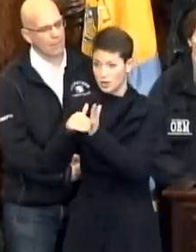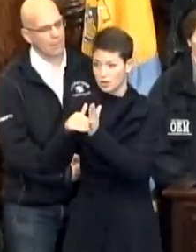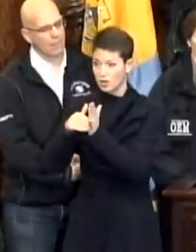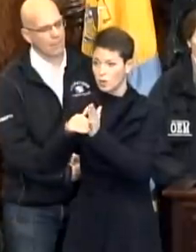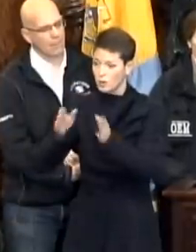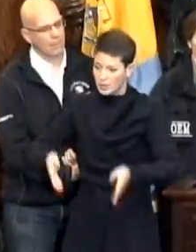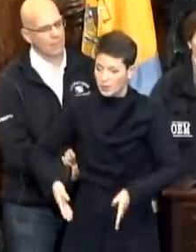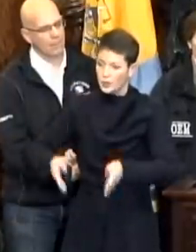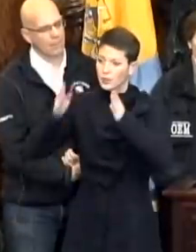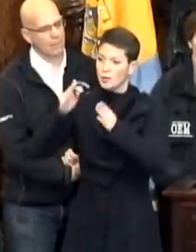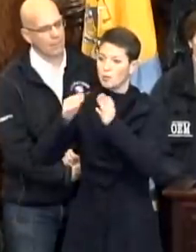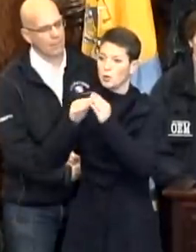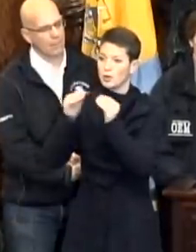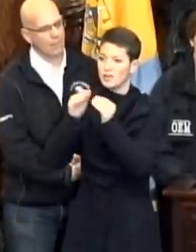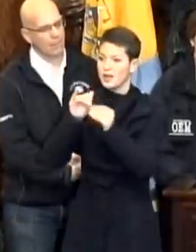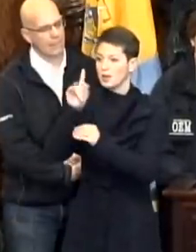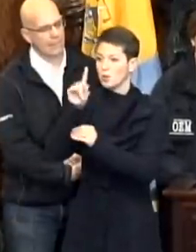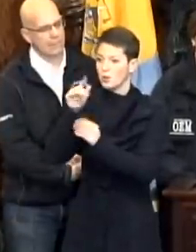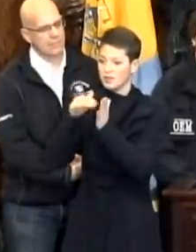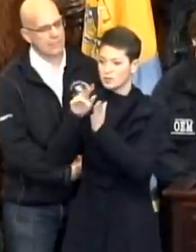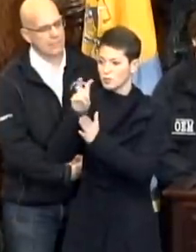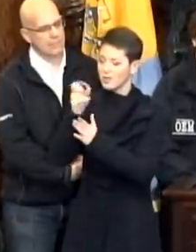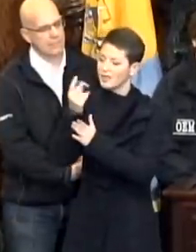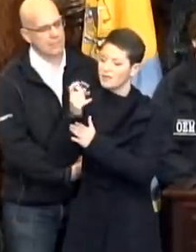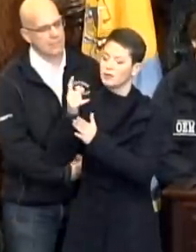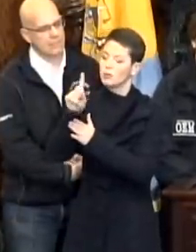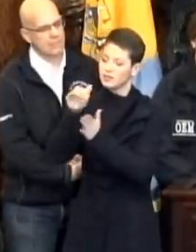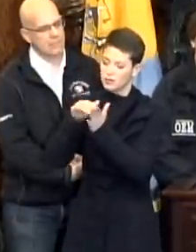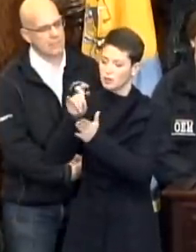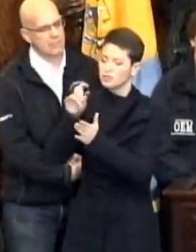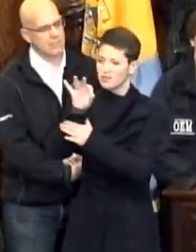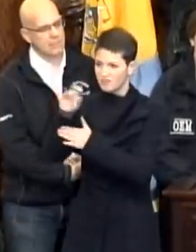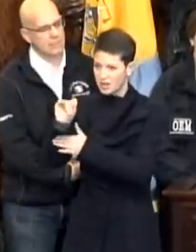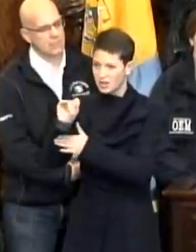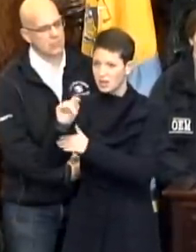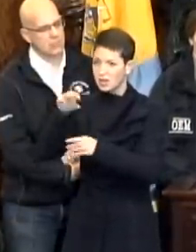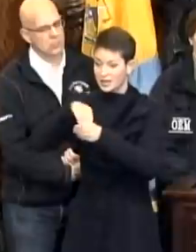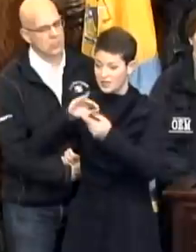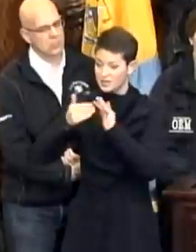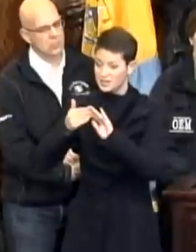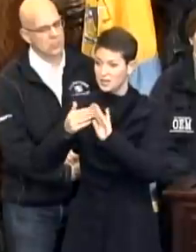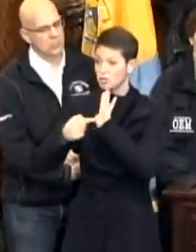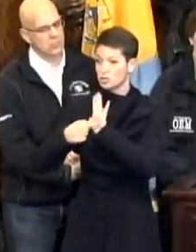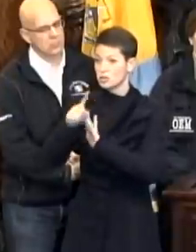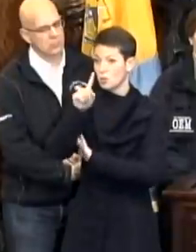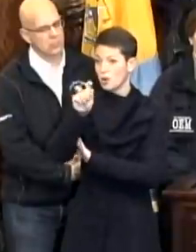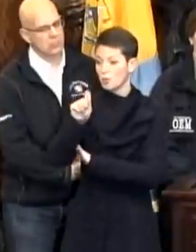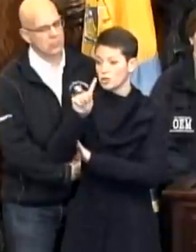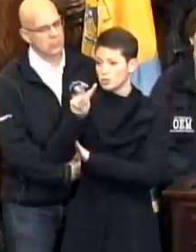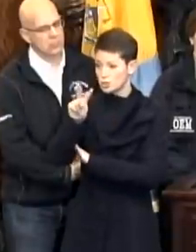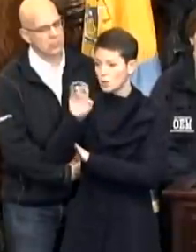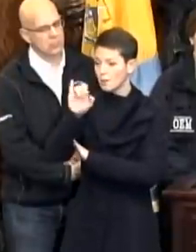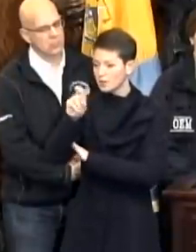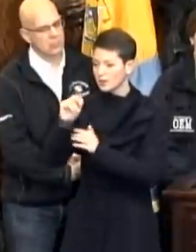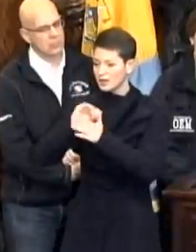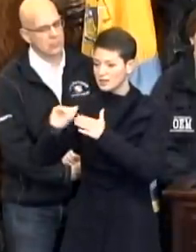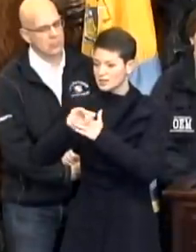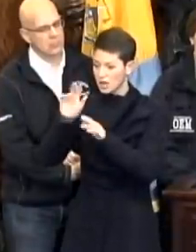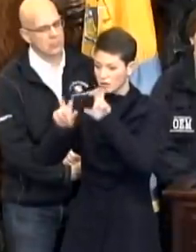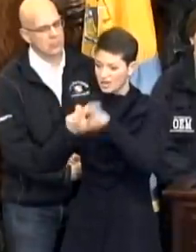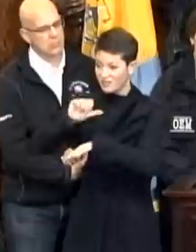than 1,100 feet above our growing city, represents a $1.2 billion investment